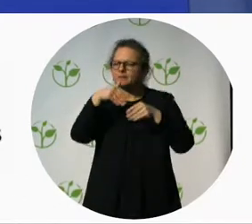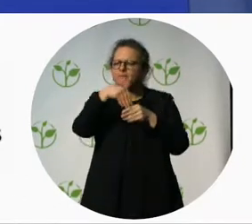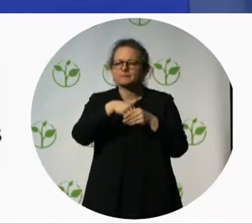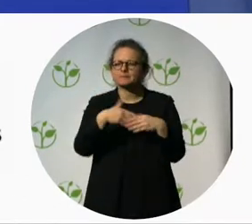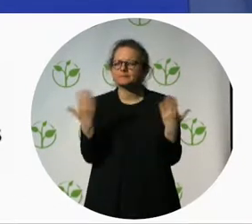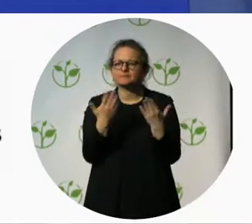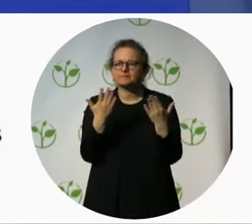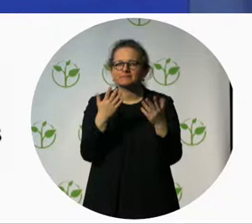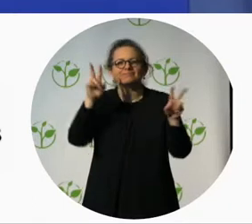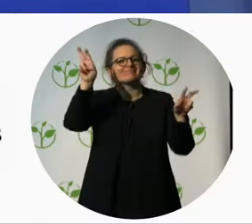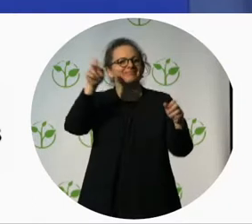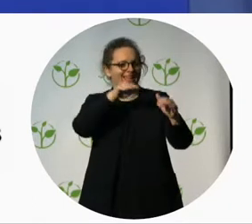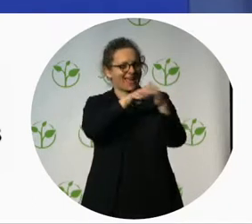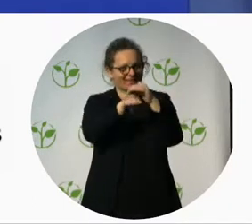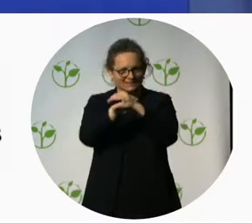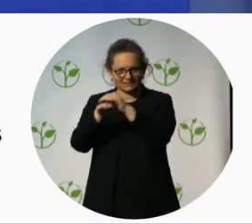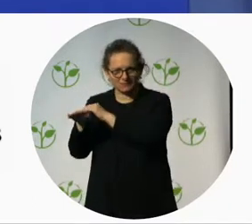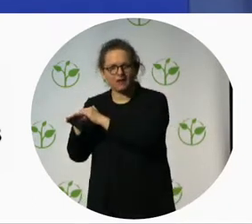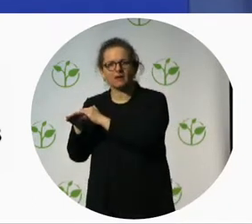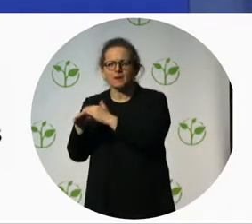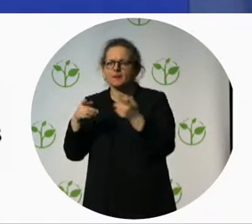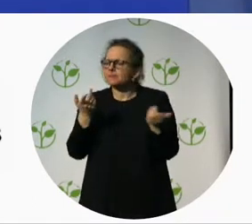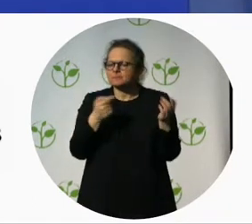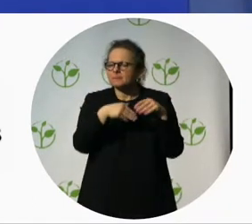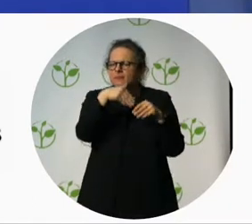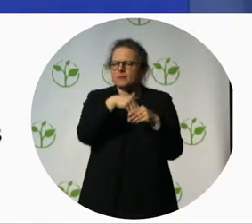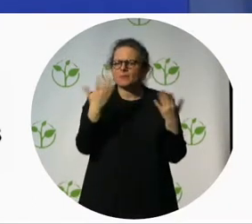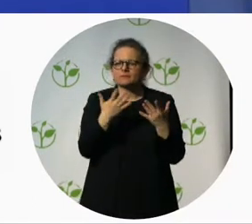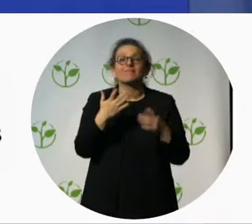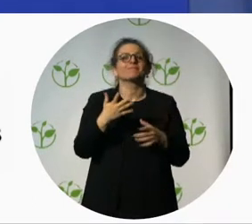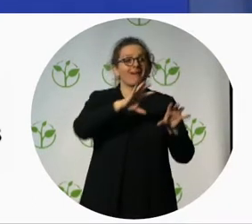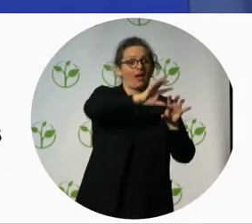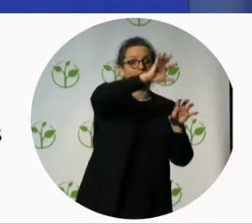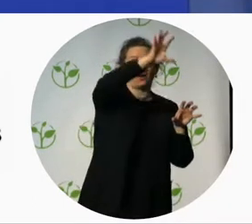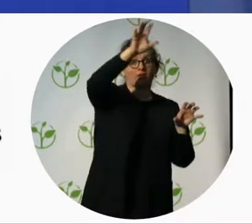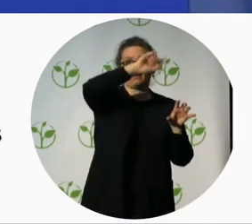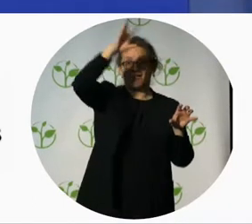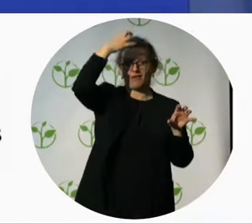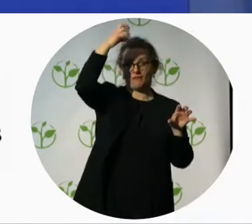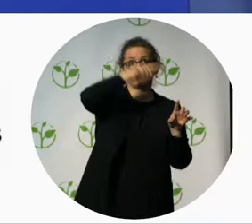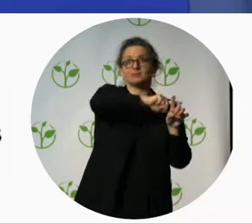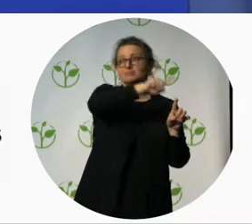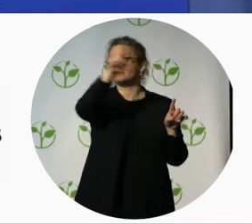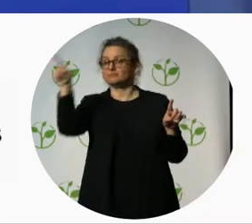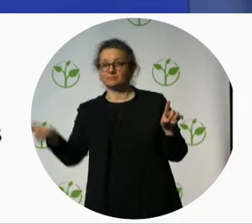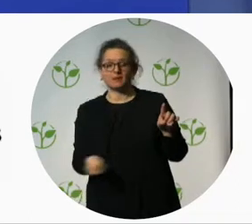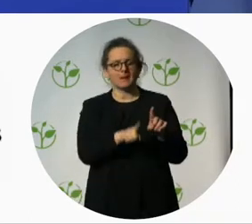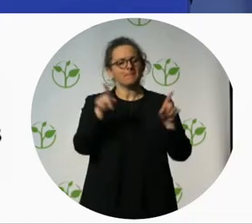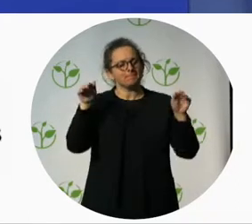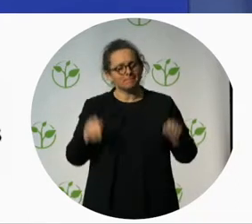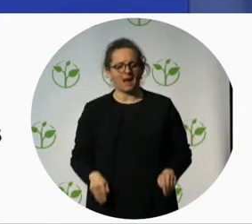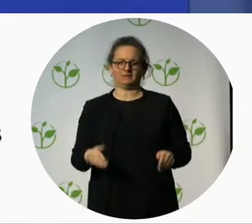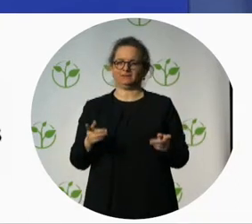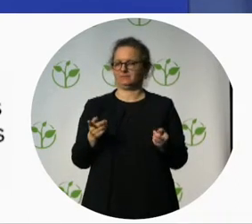give full physical environment, transportation, ITC, and other technologies and systems. Not only building